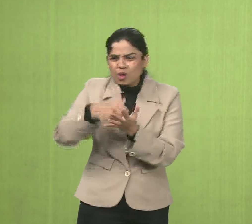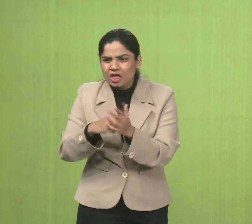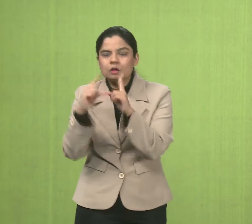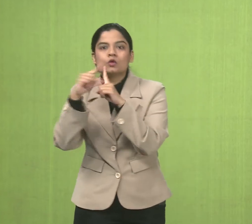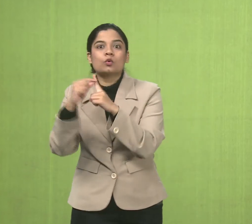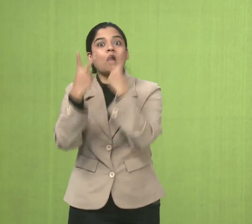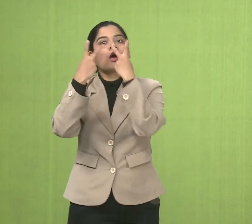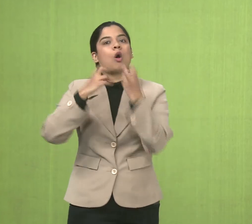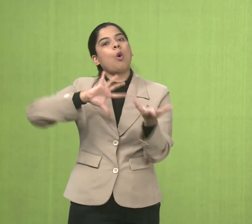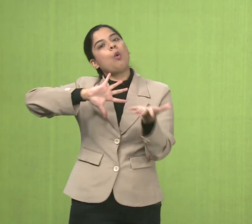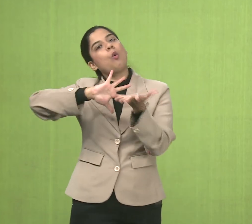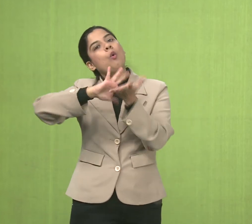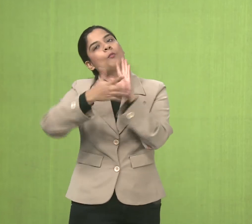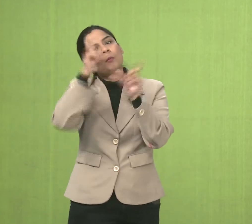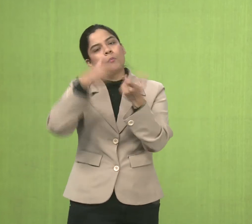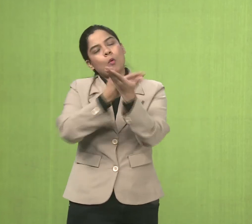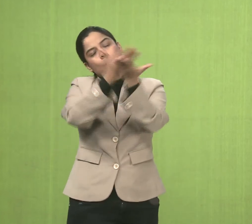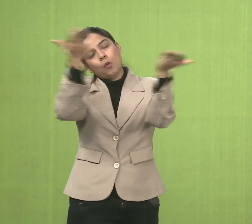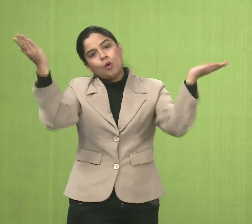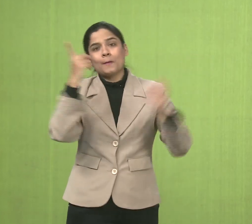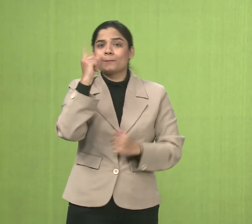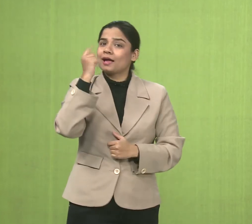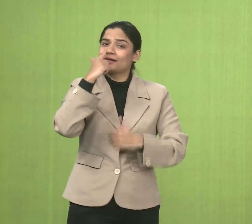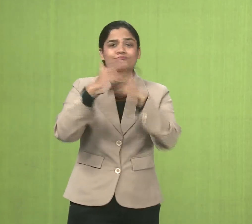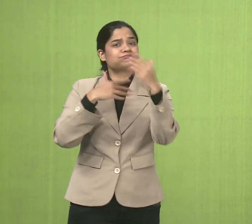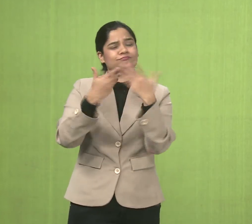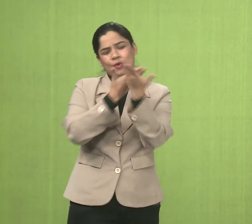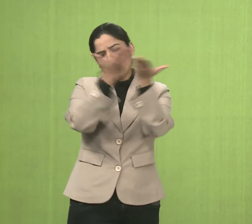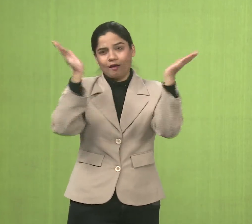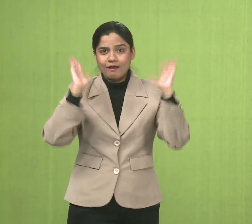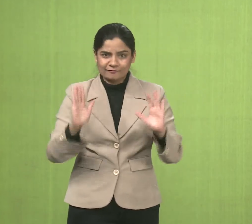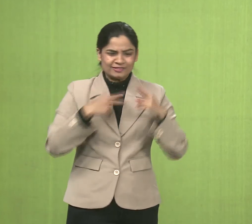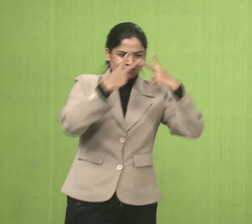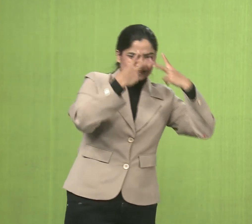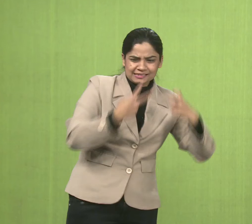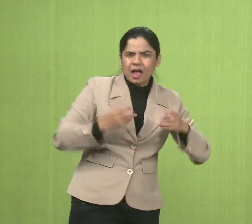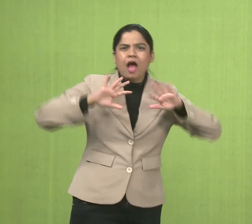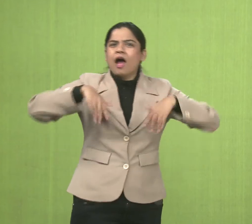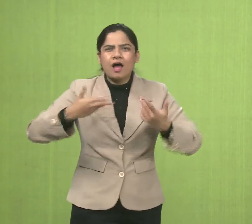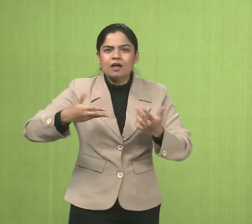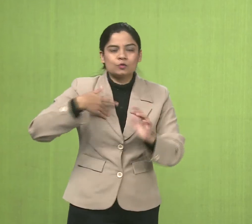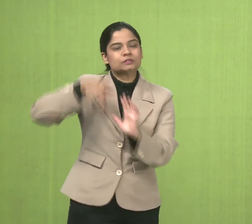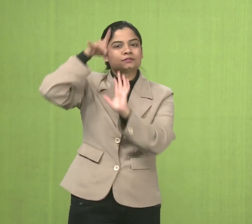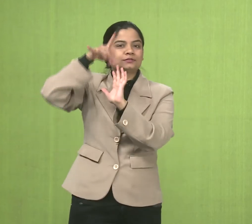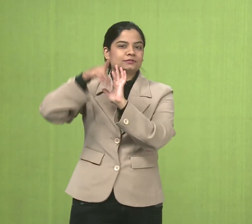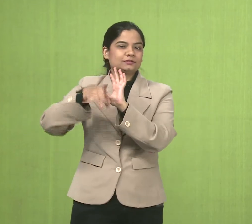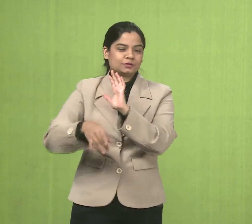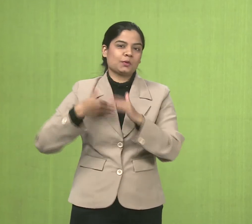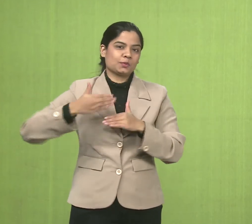realize what they're good at and what they're not good at. Be it a male or a female, everyone goes through that period.